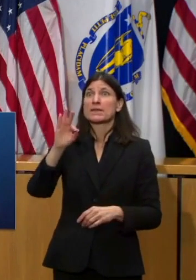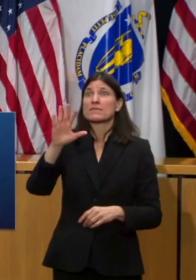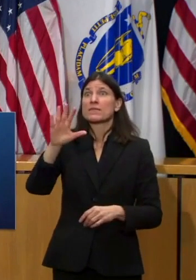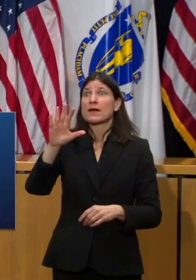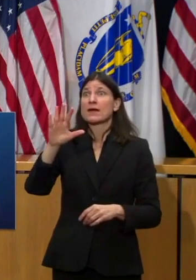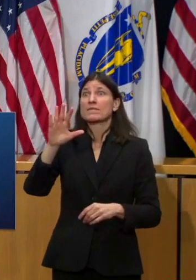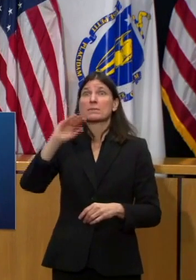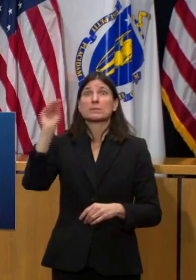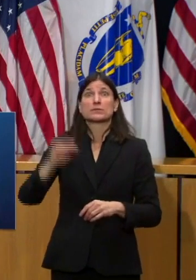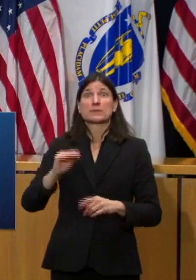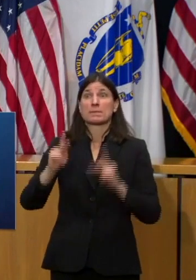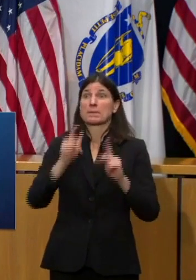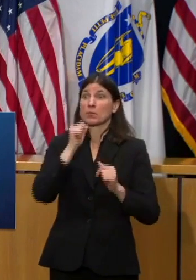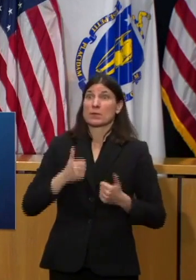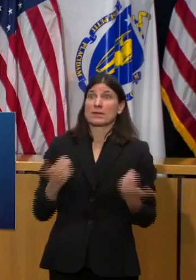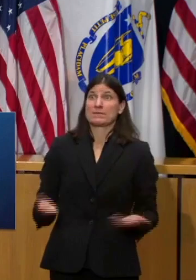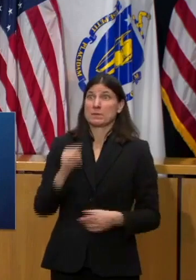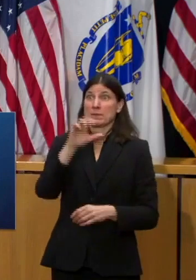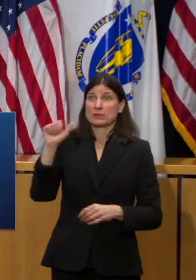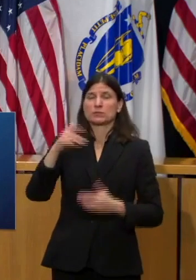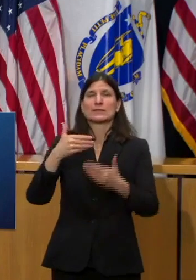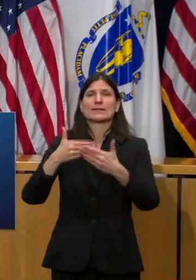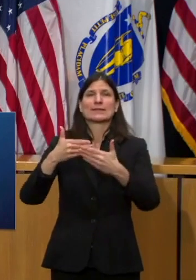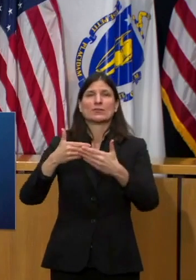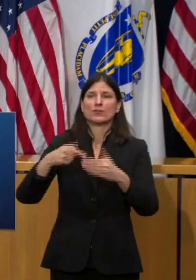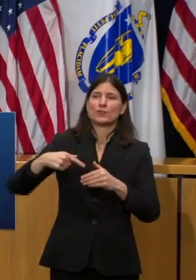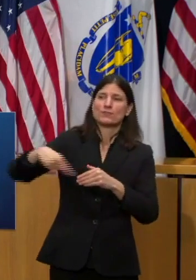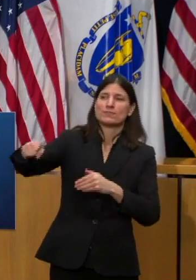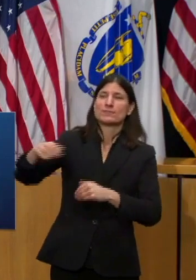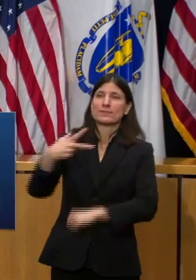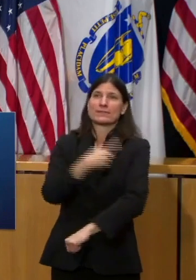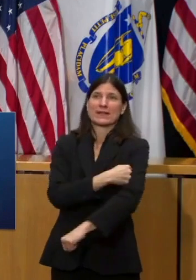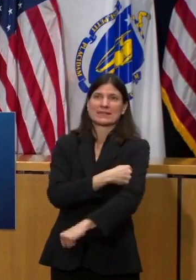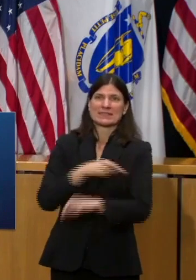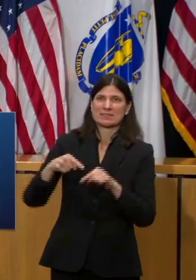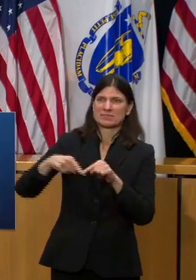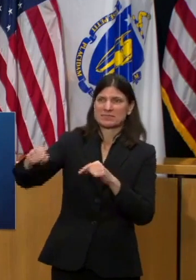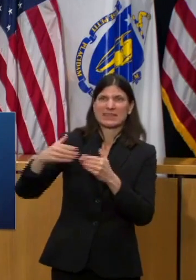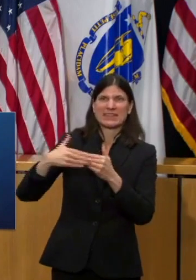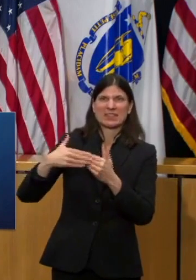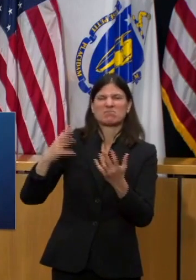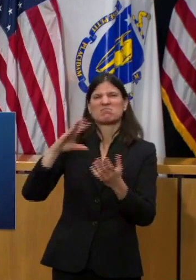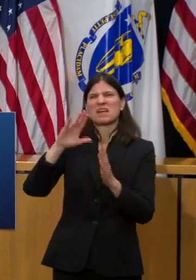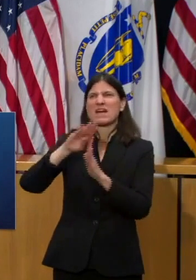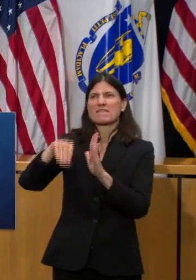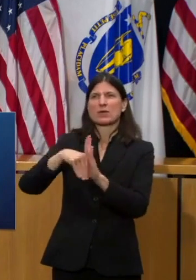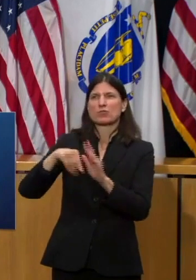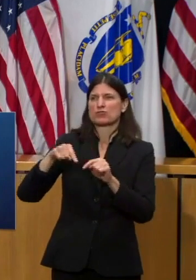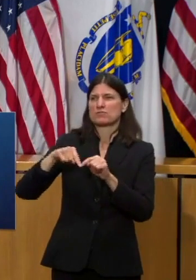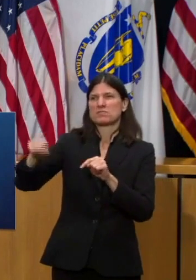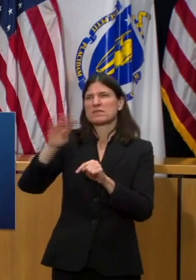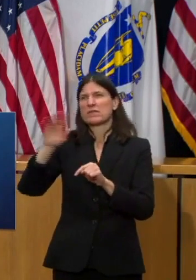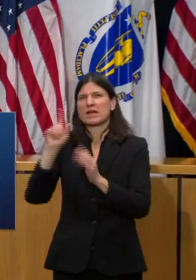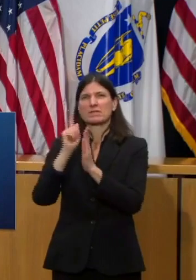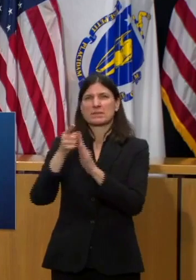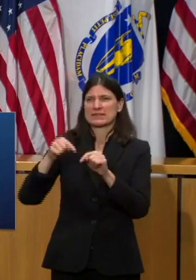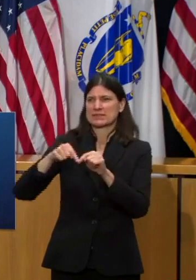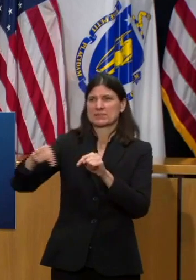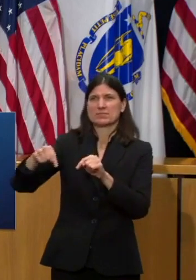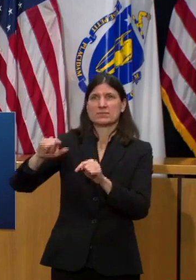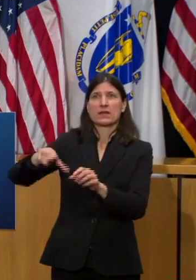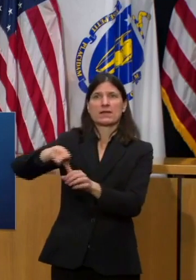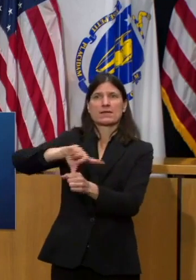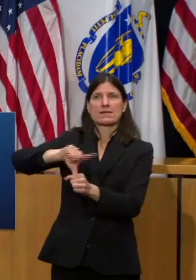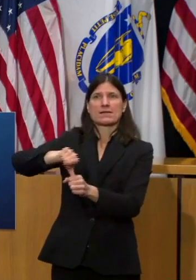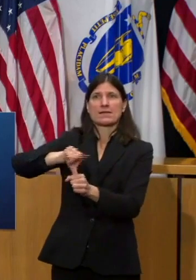regional site that's represented by a high-volume provider. We've also made improvements to the booking process by developing new